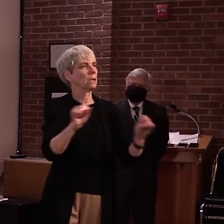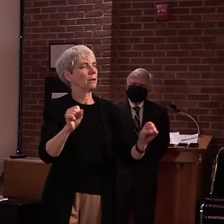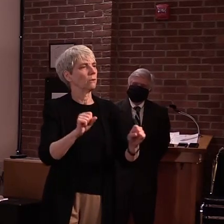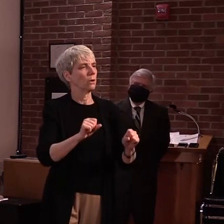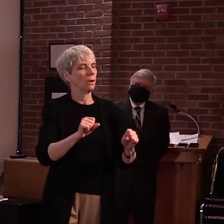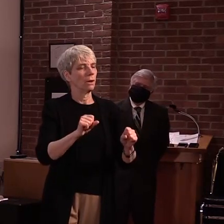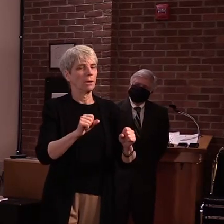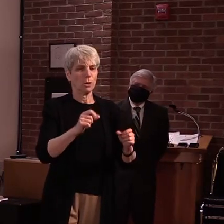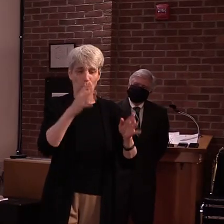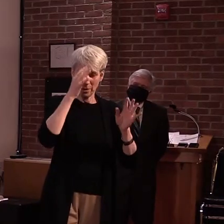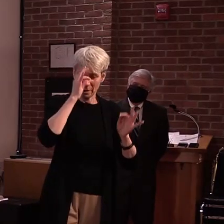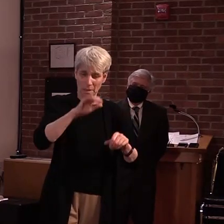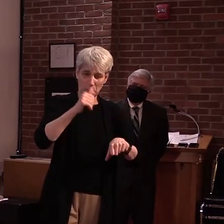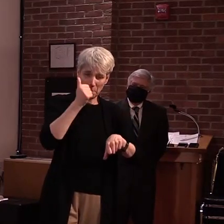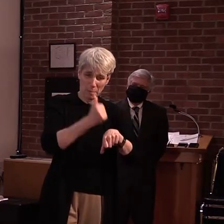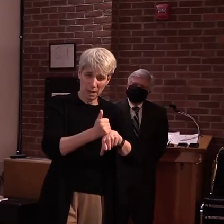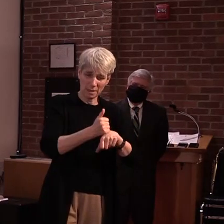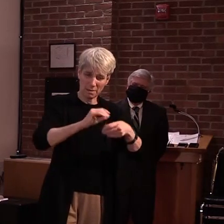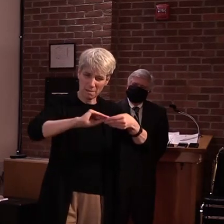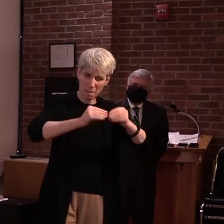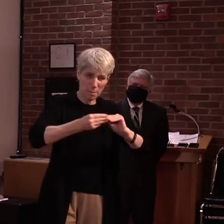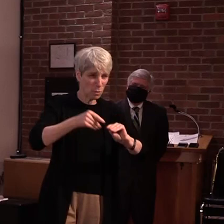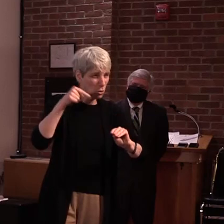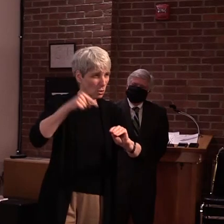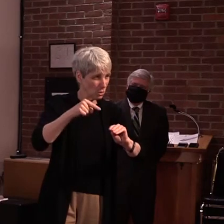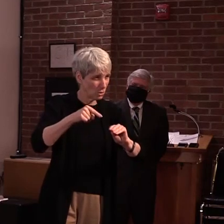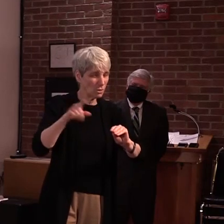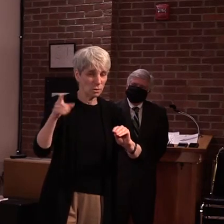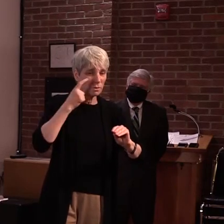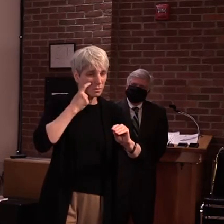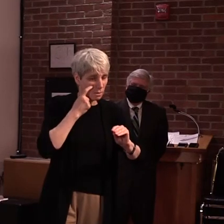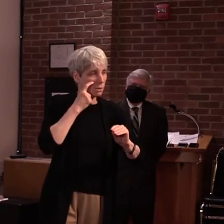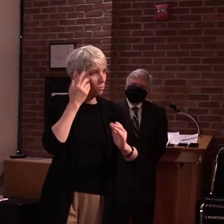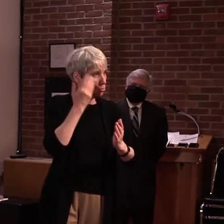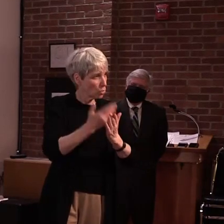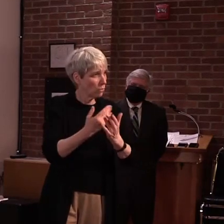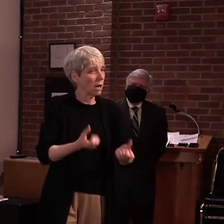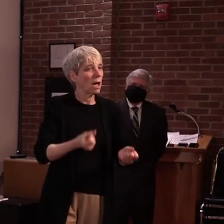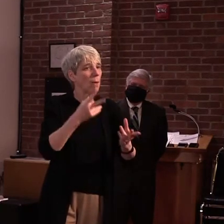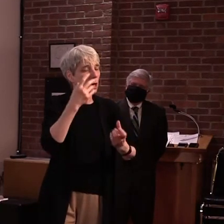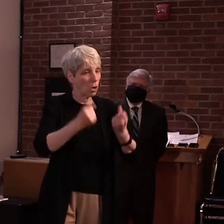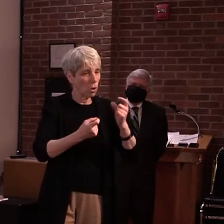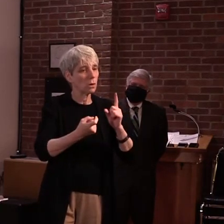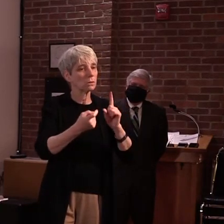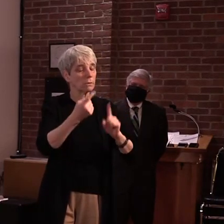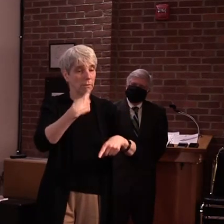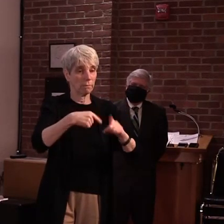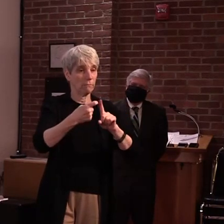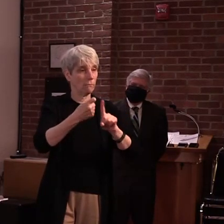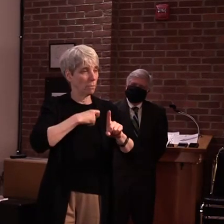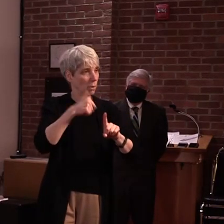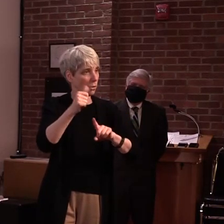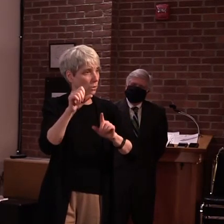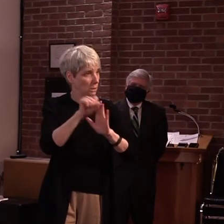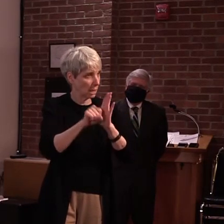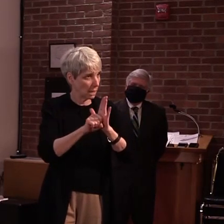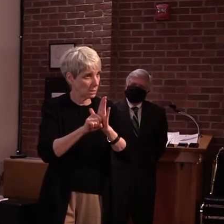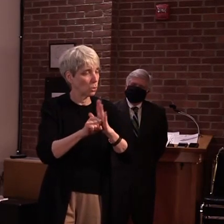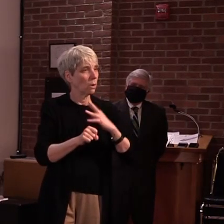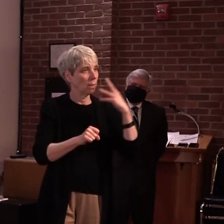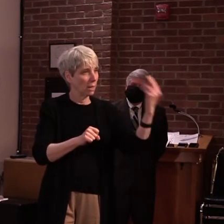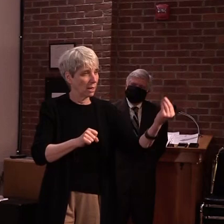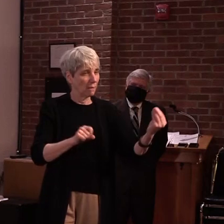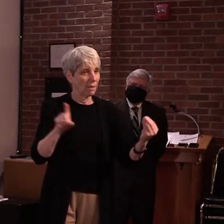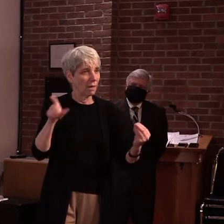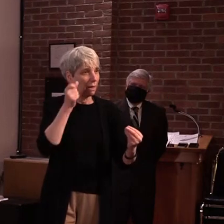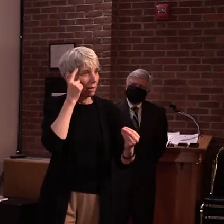that is showing you what's going on, what's actually happening on the ground. Well, not all our decisions are based on the data,